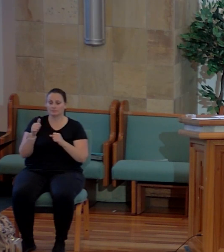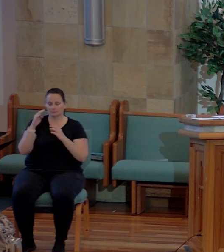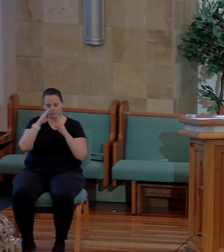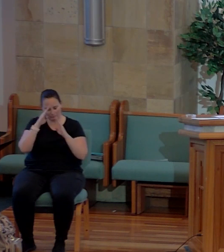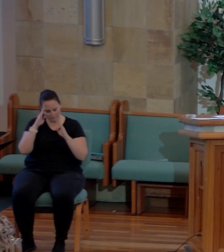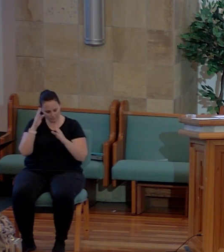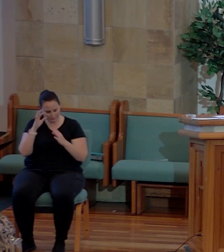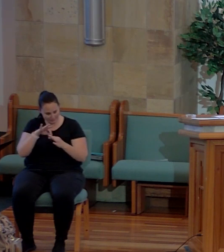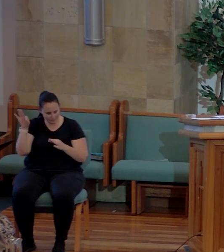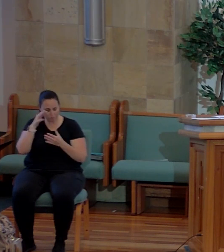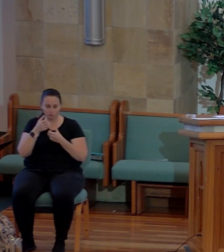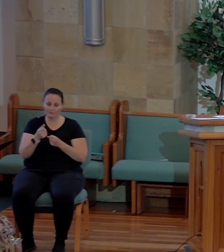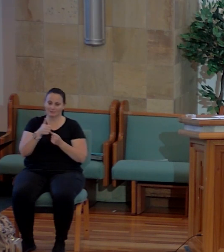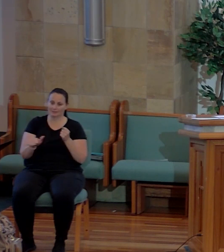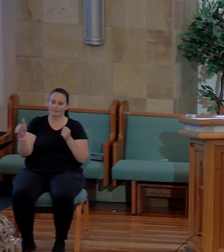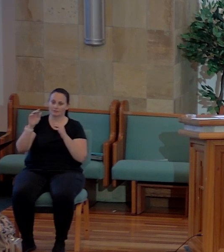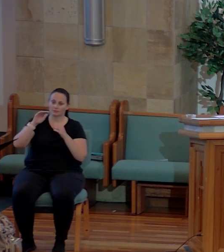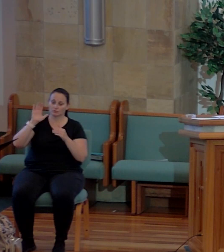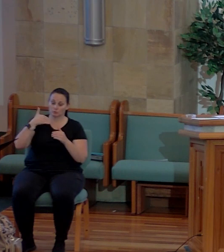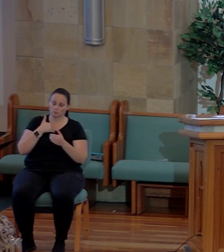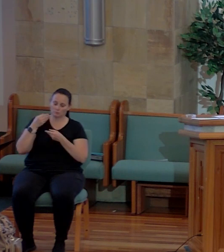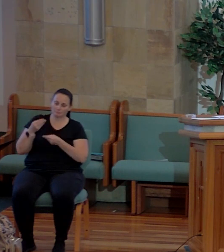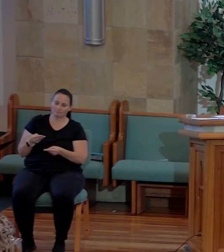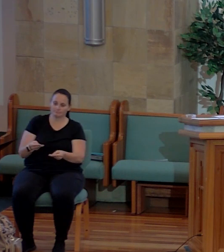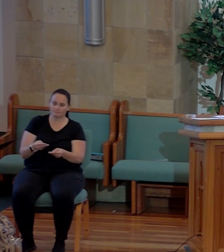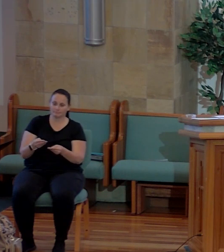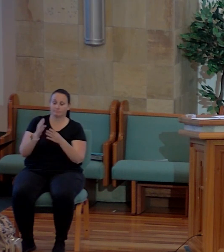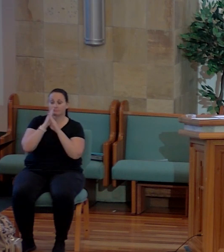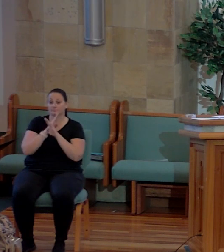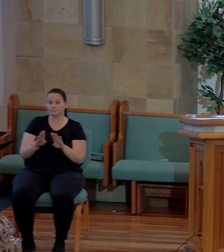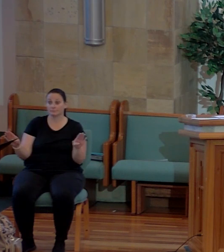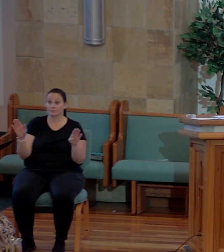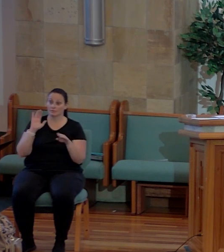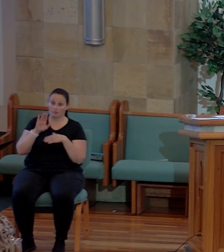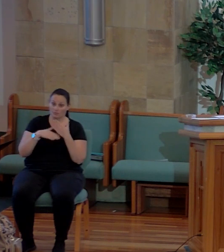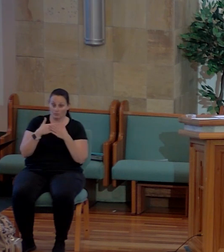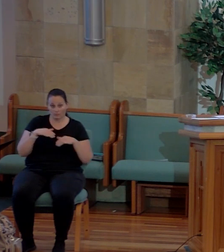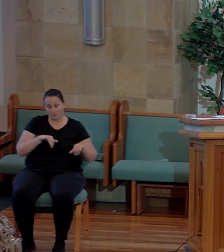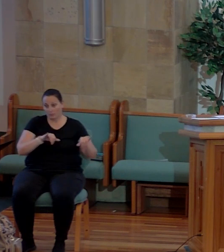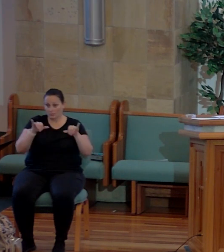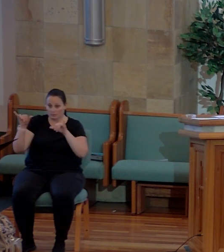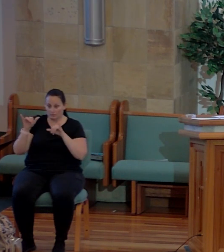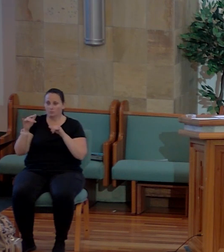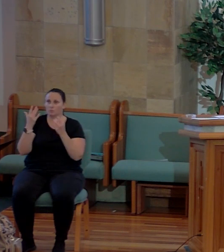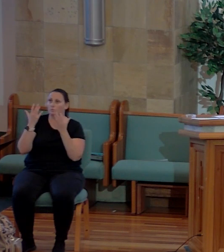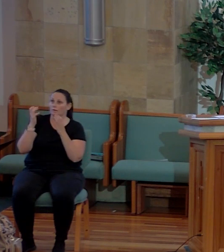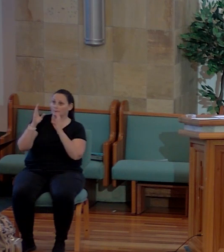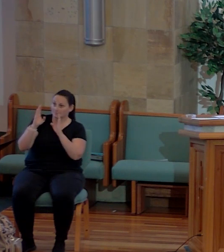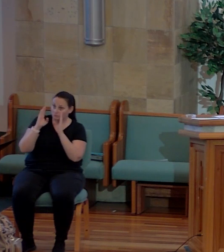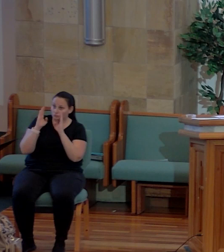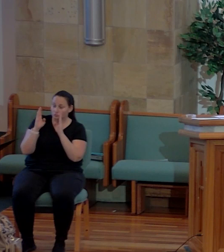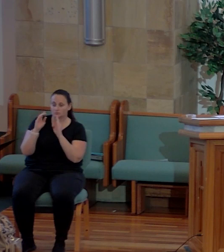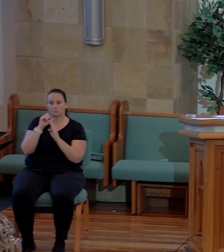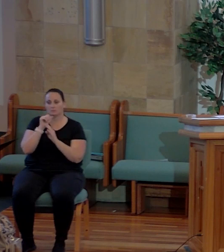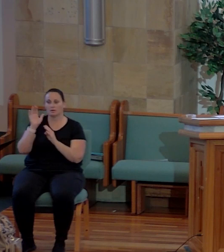and strengthen every soul cast down. Silence in us all clamoring for attention that is